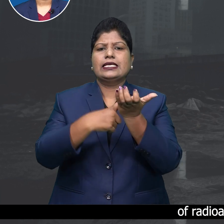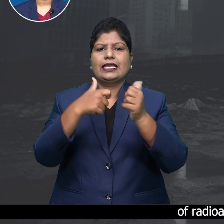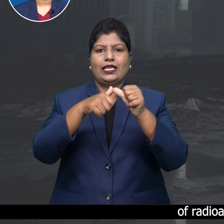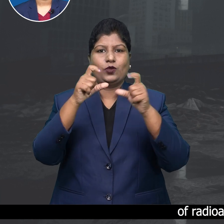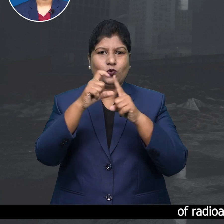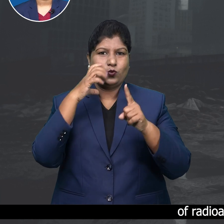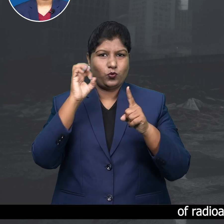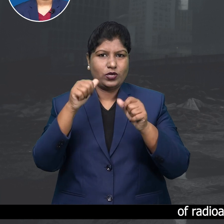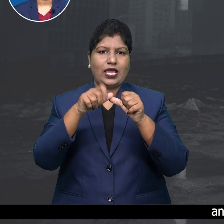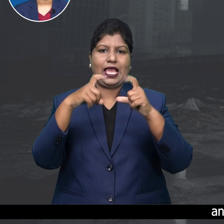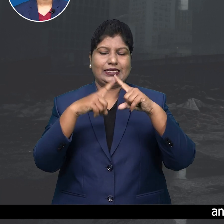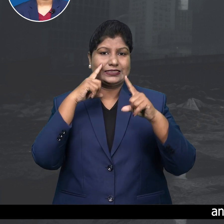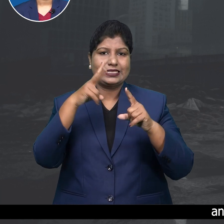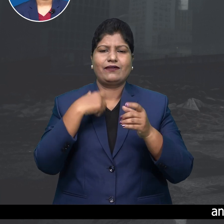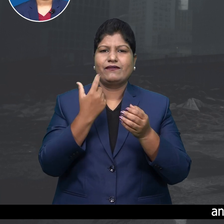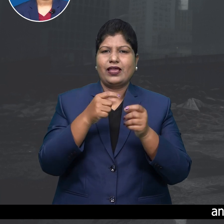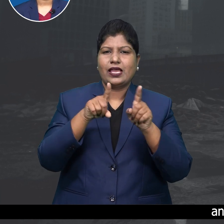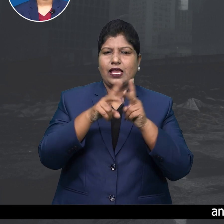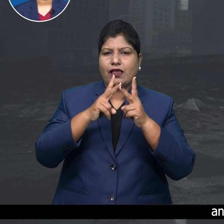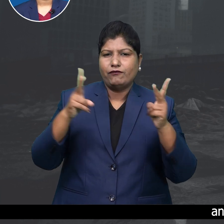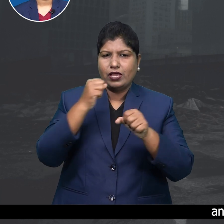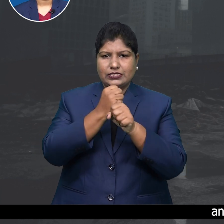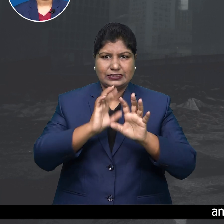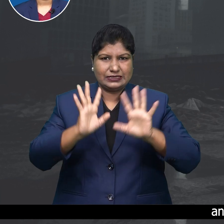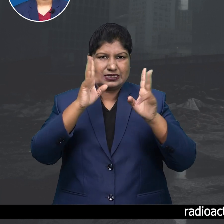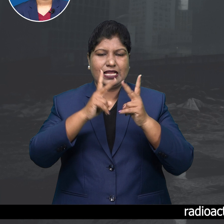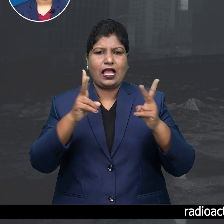elements and causes